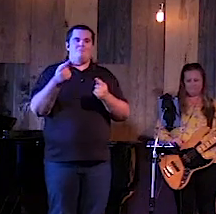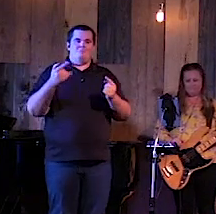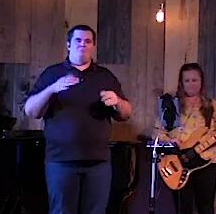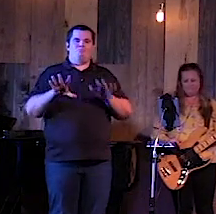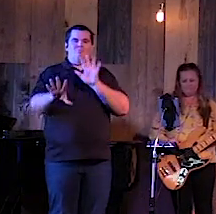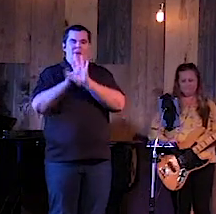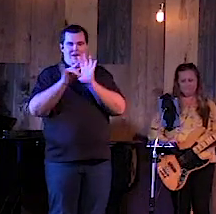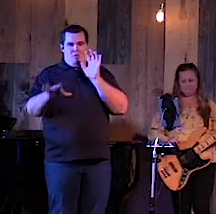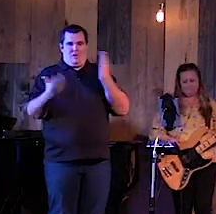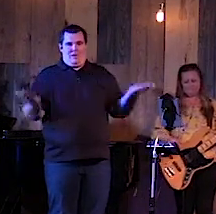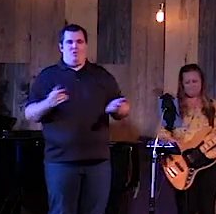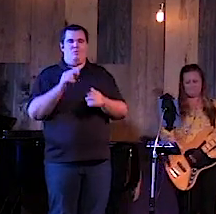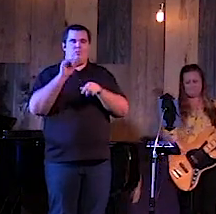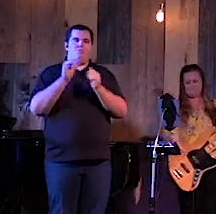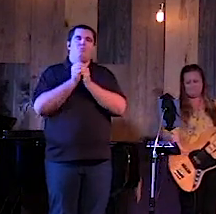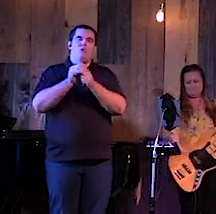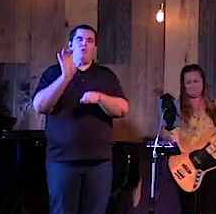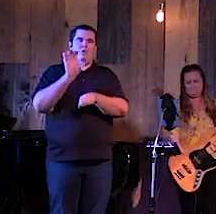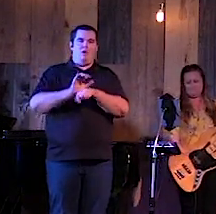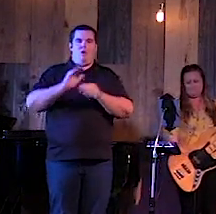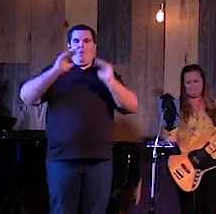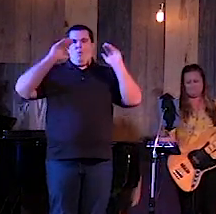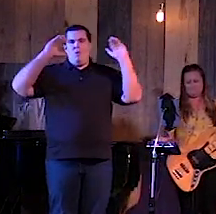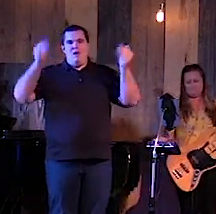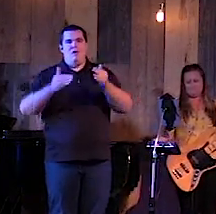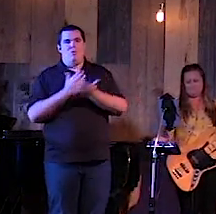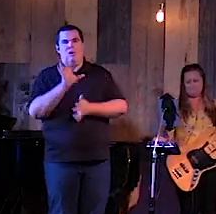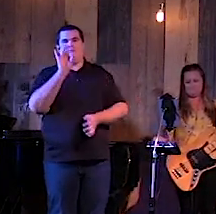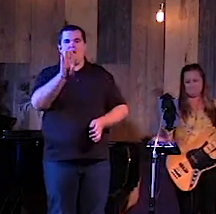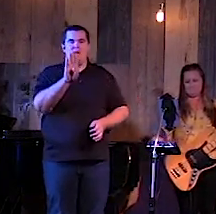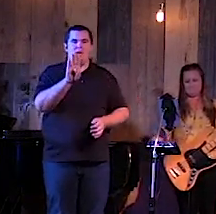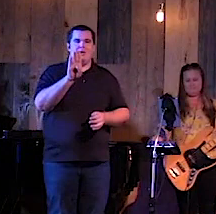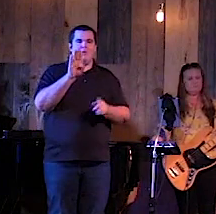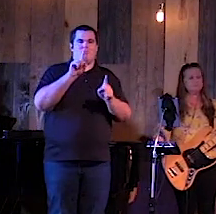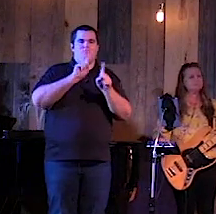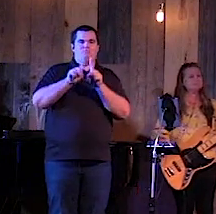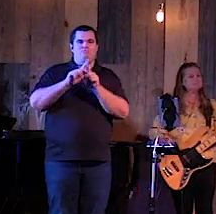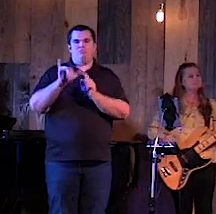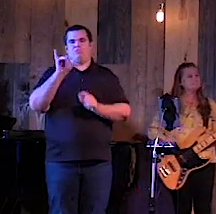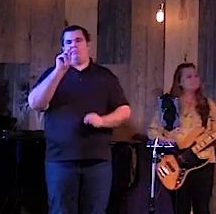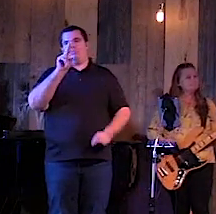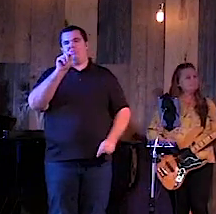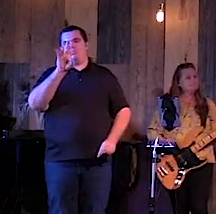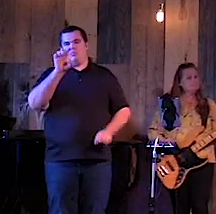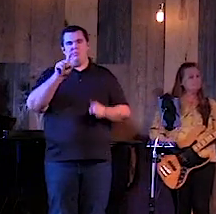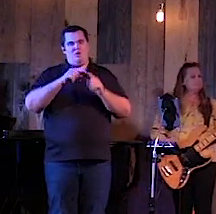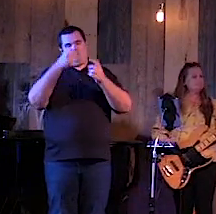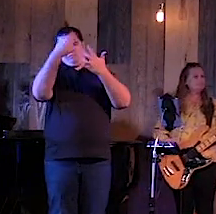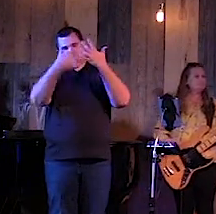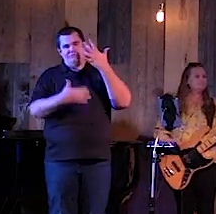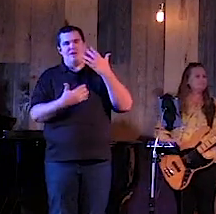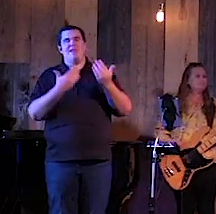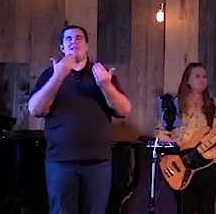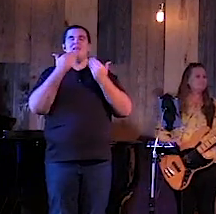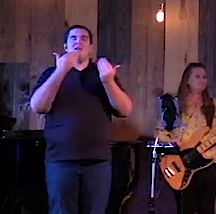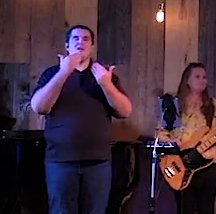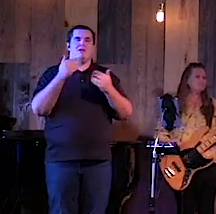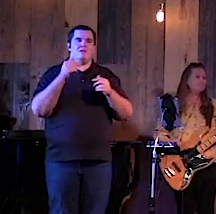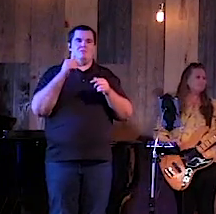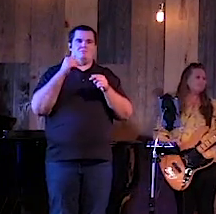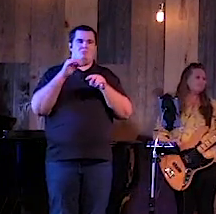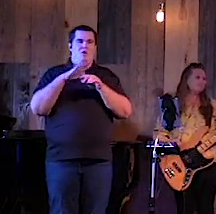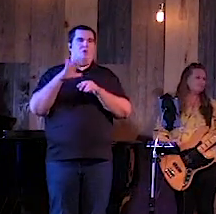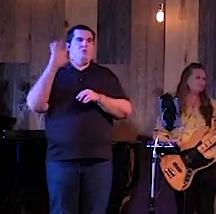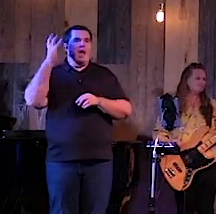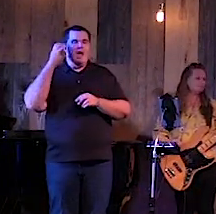have chose to join us today. So welcome all you through Facebook, through other social media platforms, and even this morning, some of you will be tuning